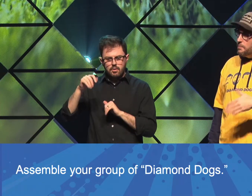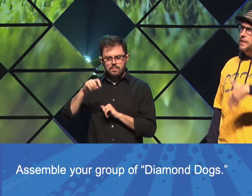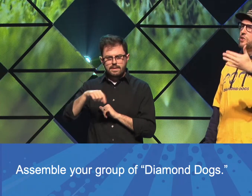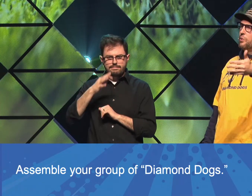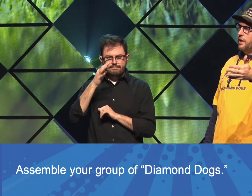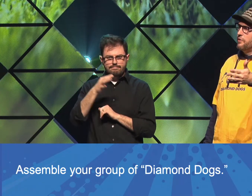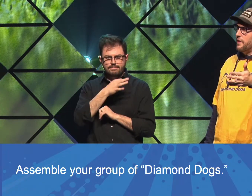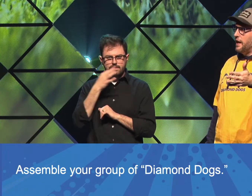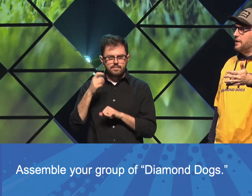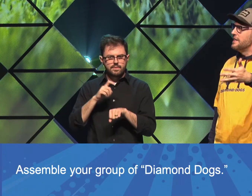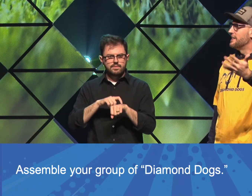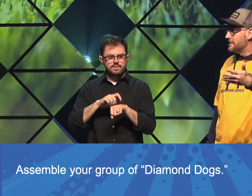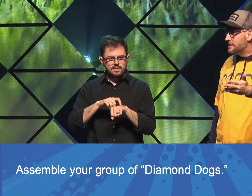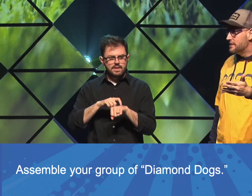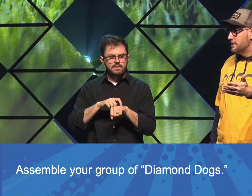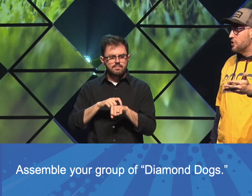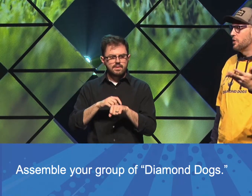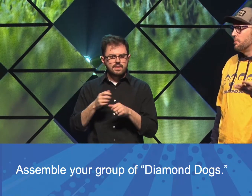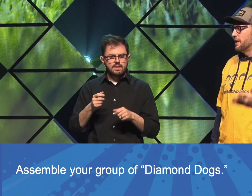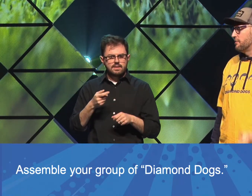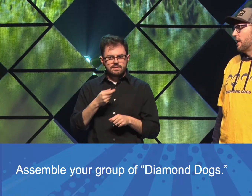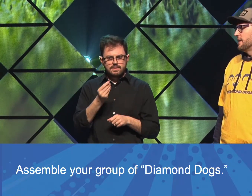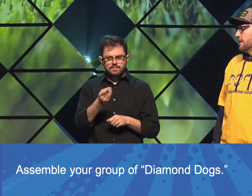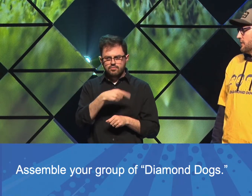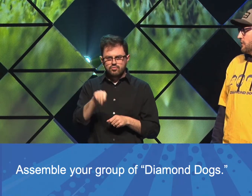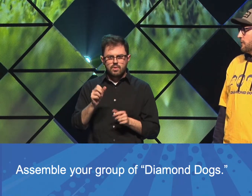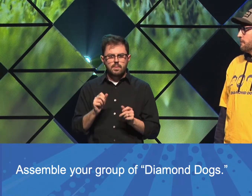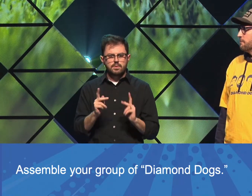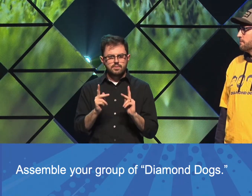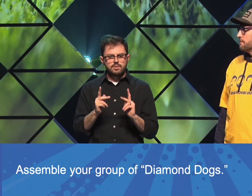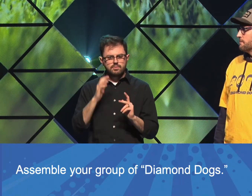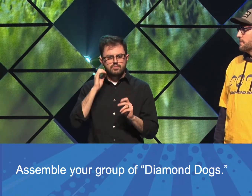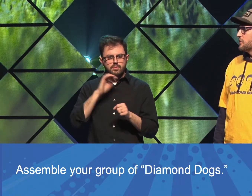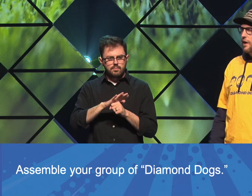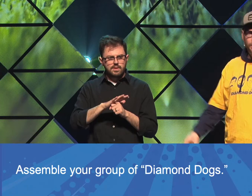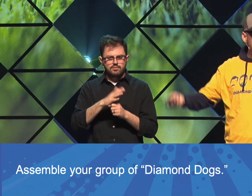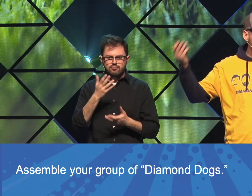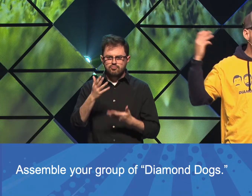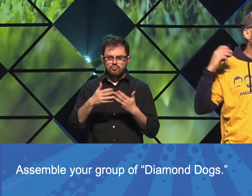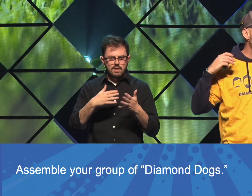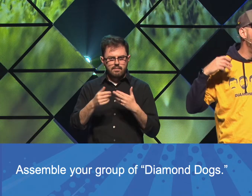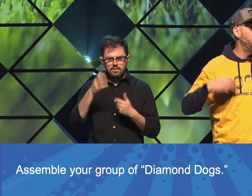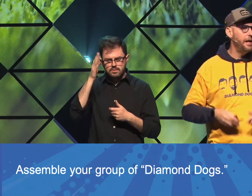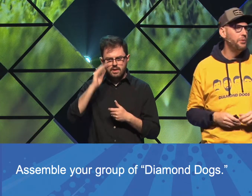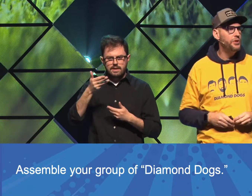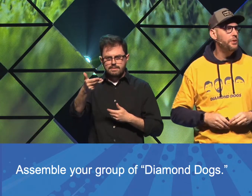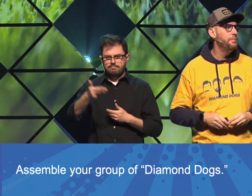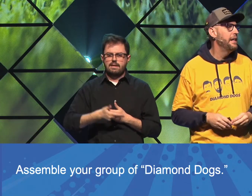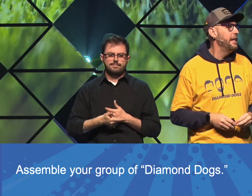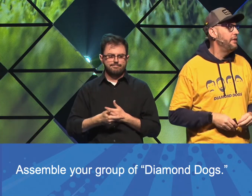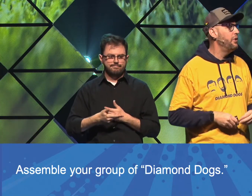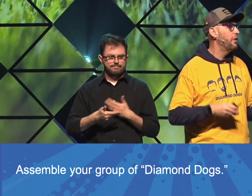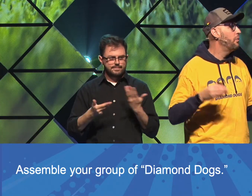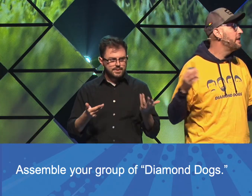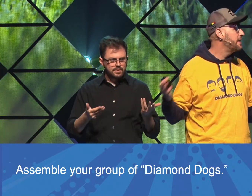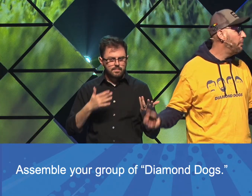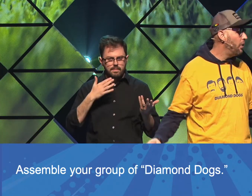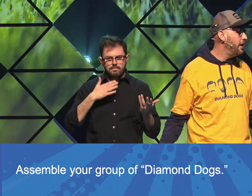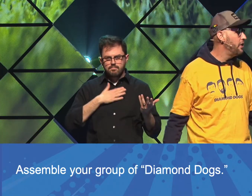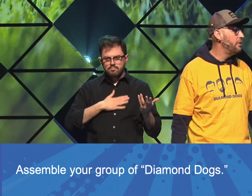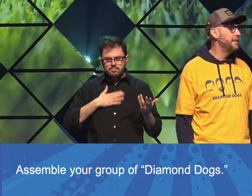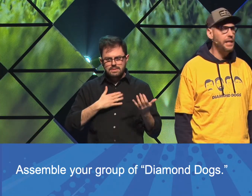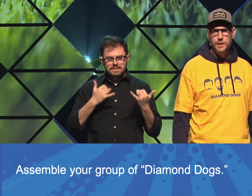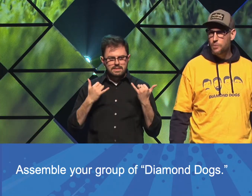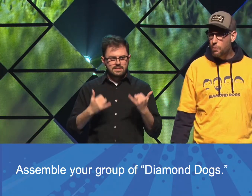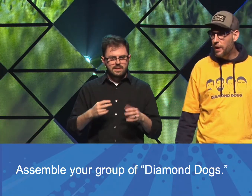to commit to whatever that is that you're being invited into. So I invite you to stand if you're able to. If you are with